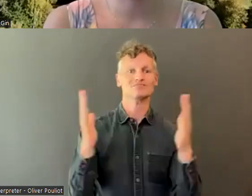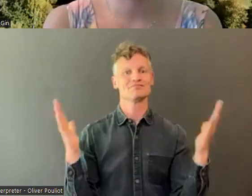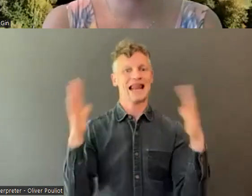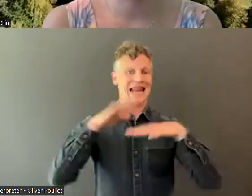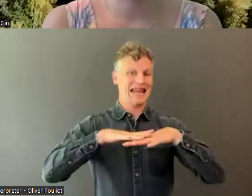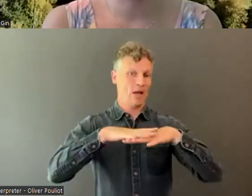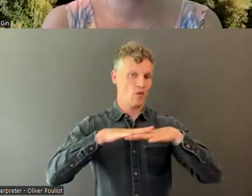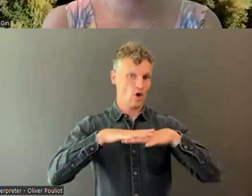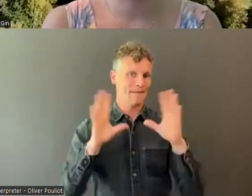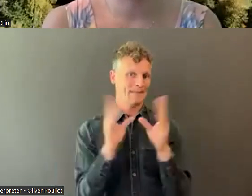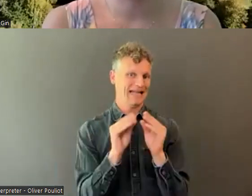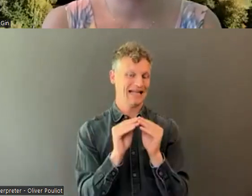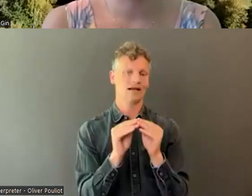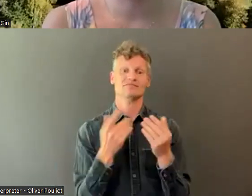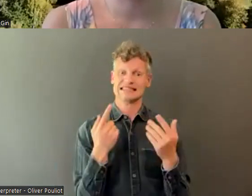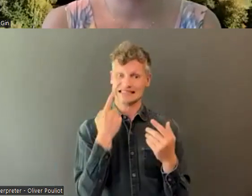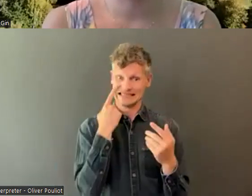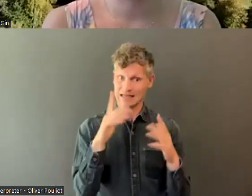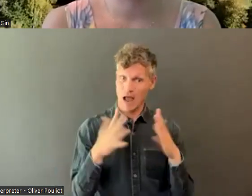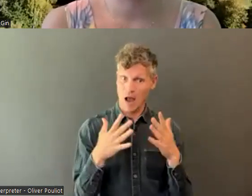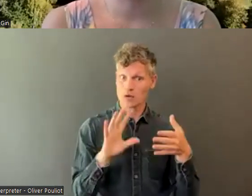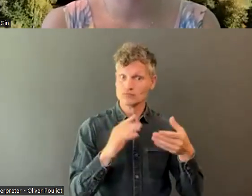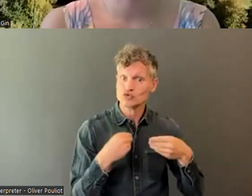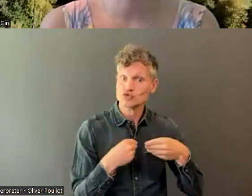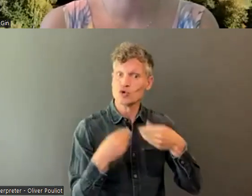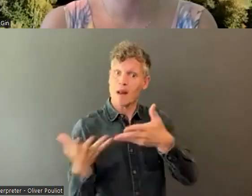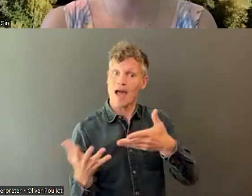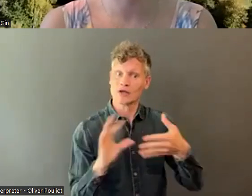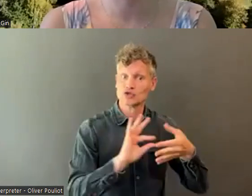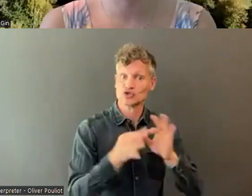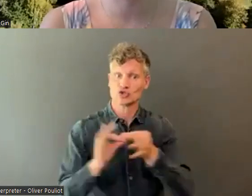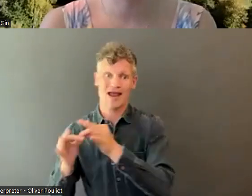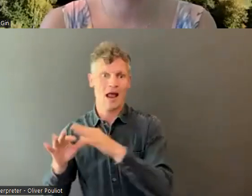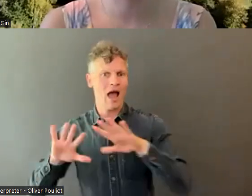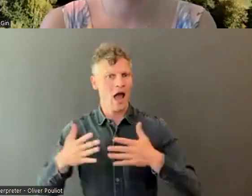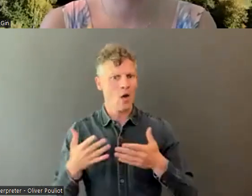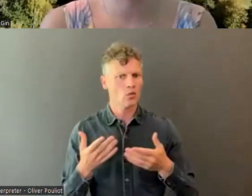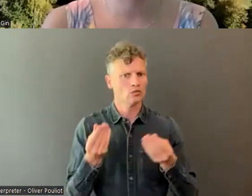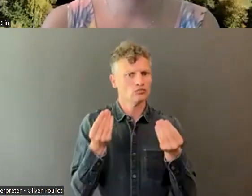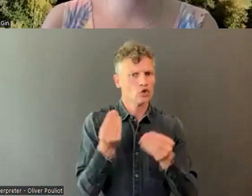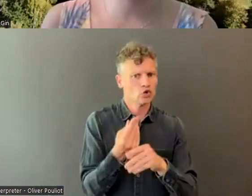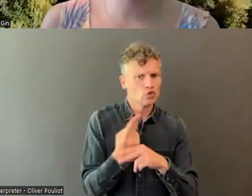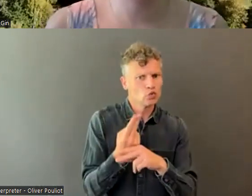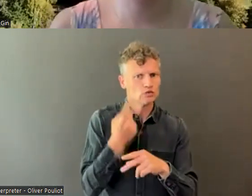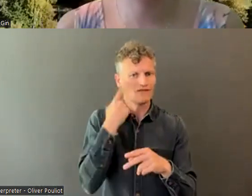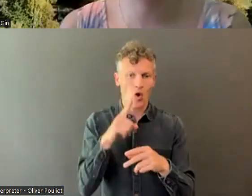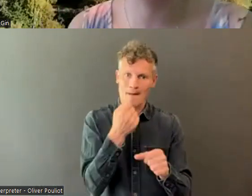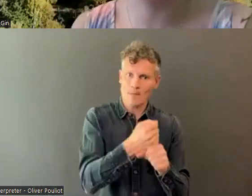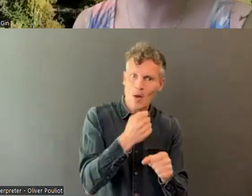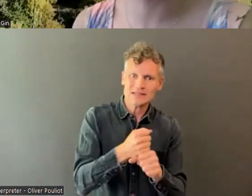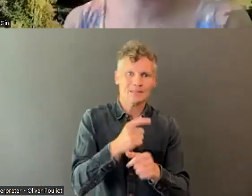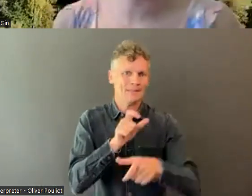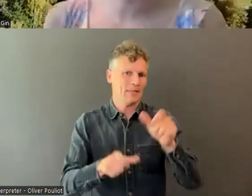look at how procurement can be used to advance inclusion, especially also the employment of persons with disabilities worldwide. So